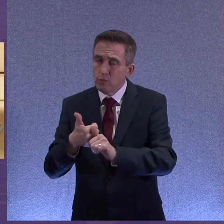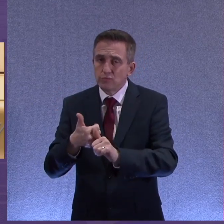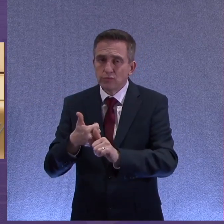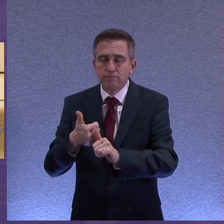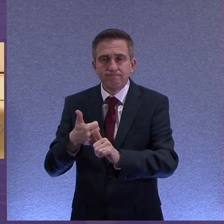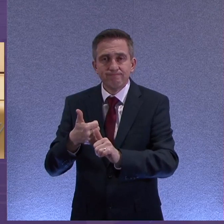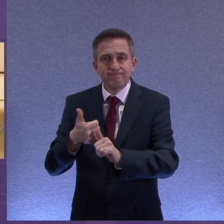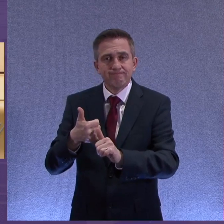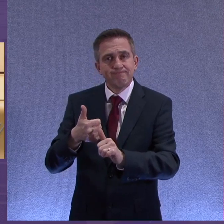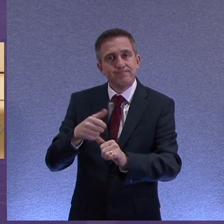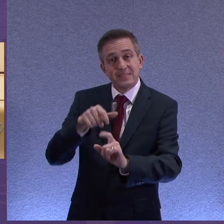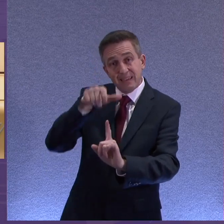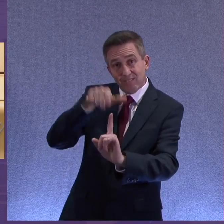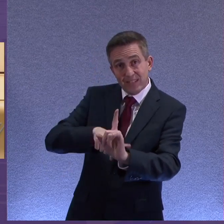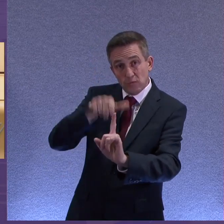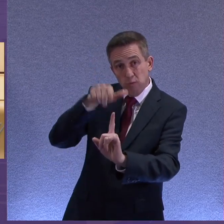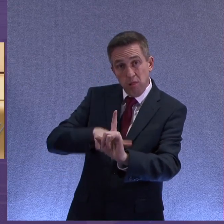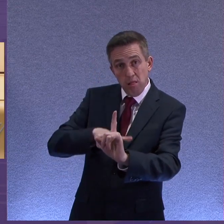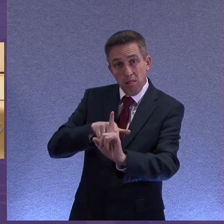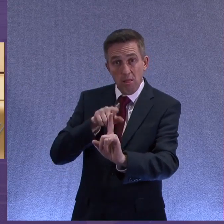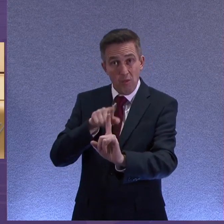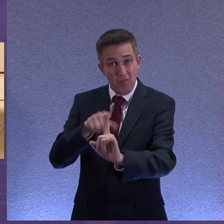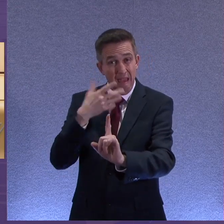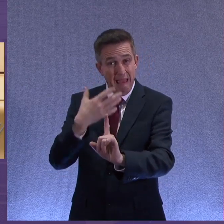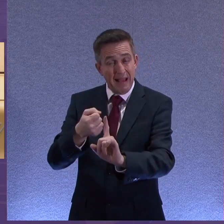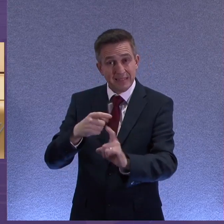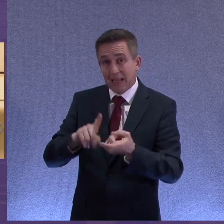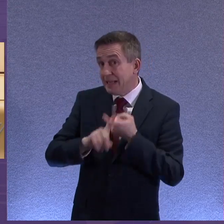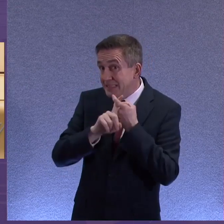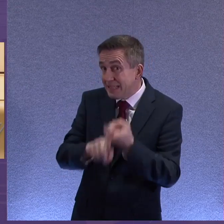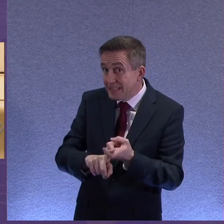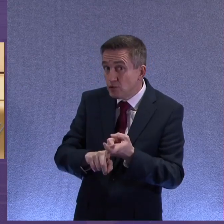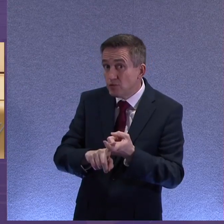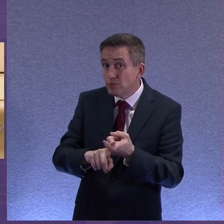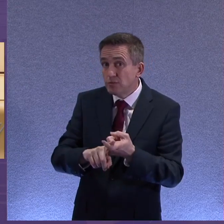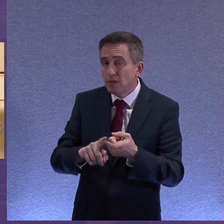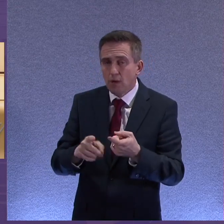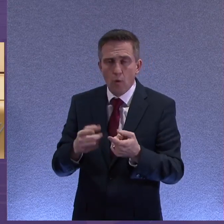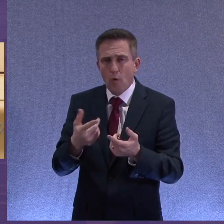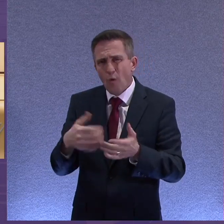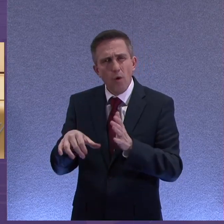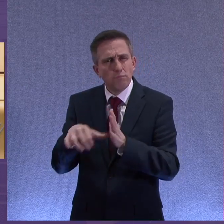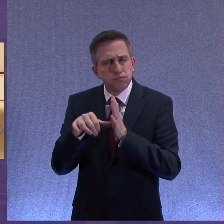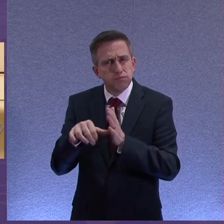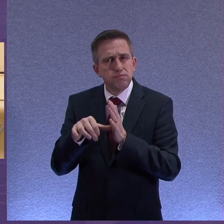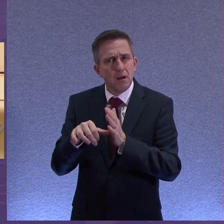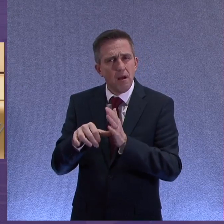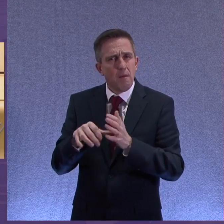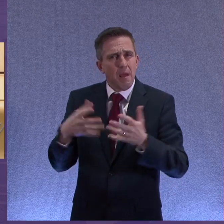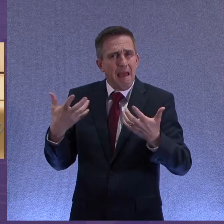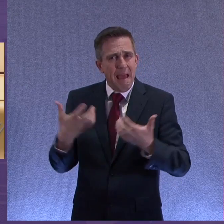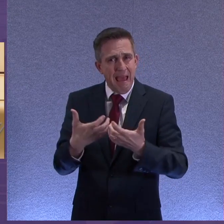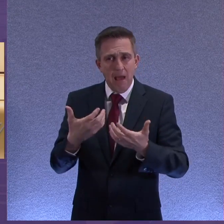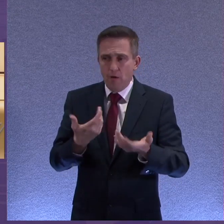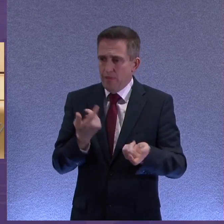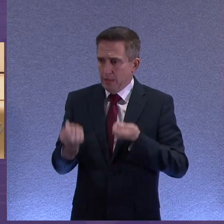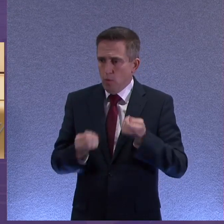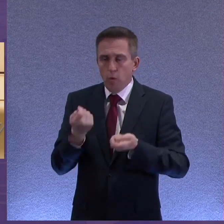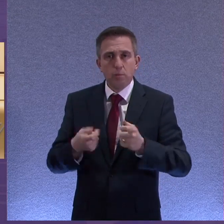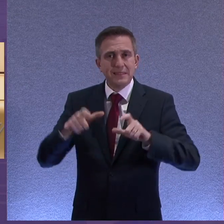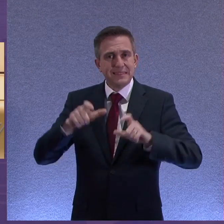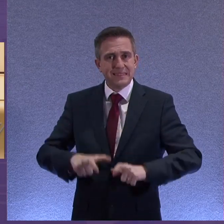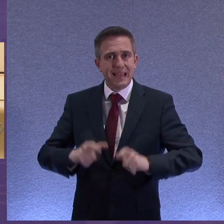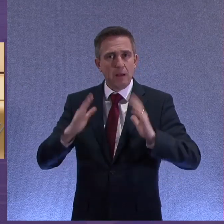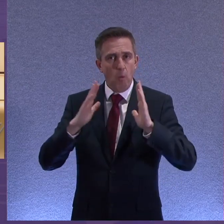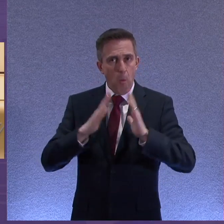individual who has that addiction and those difficulties, isolating or staying at home, but